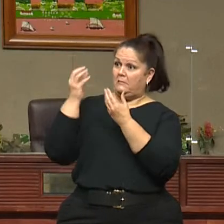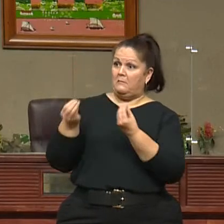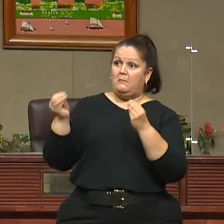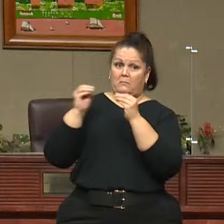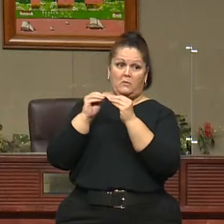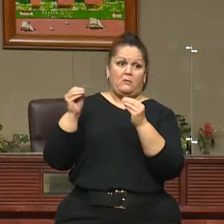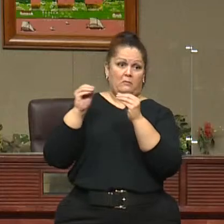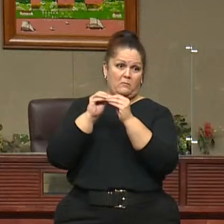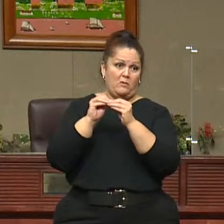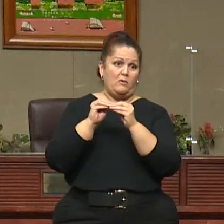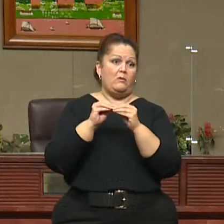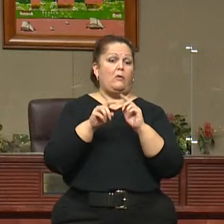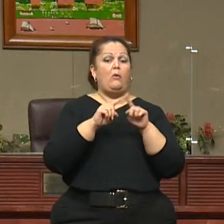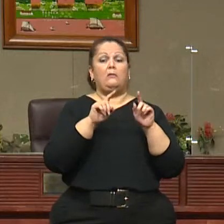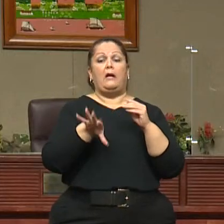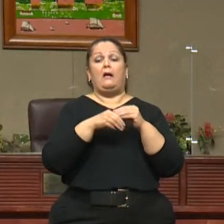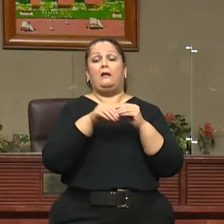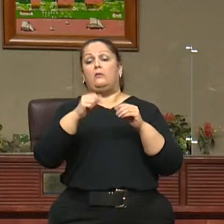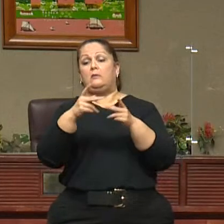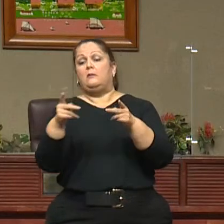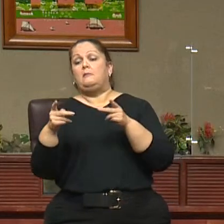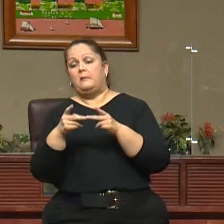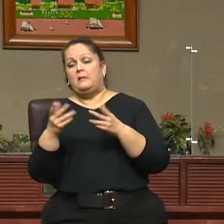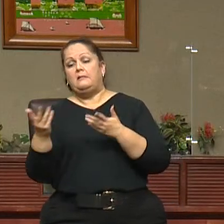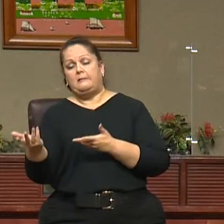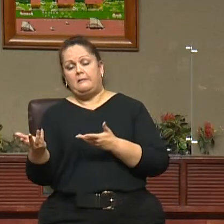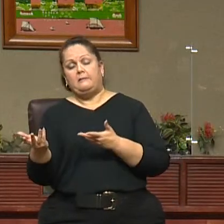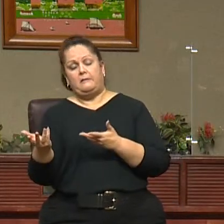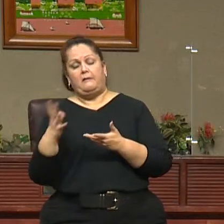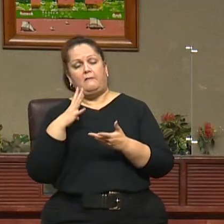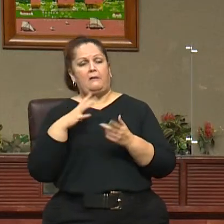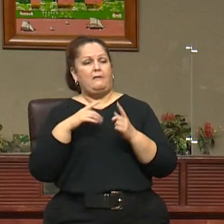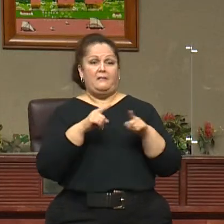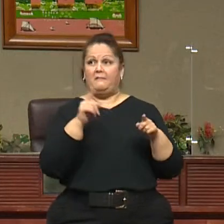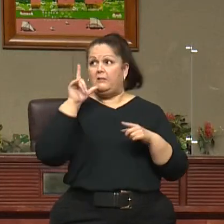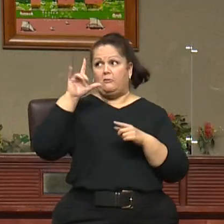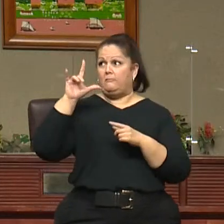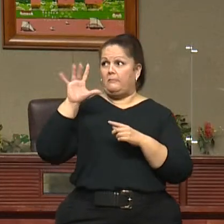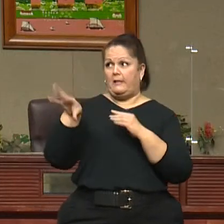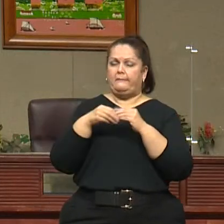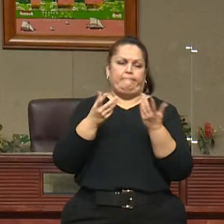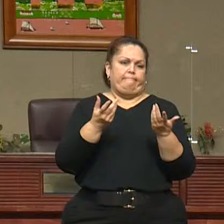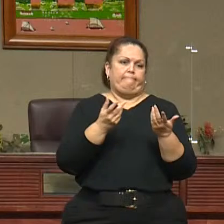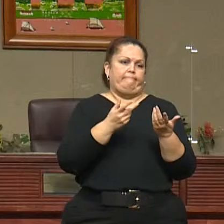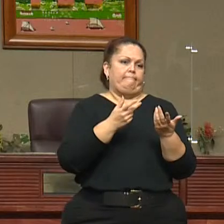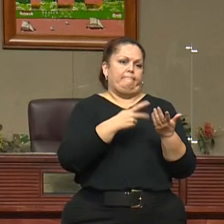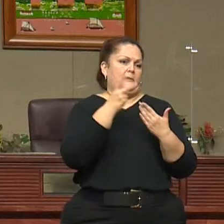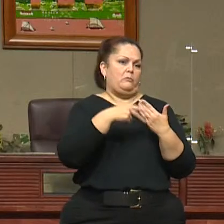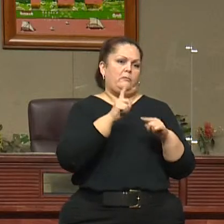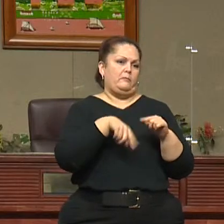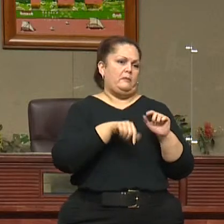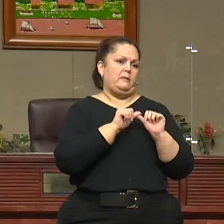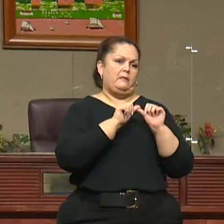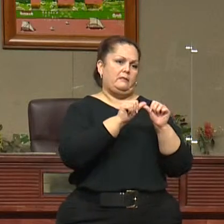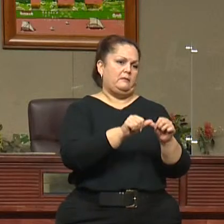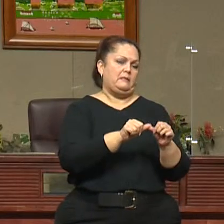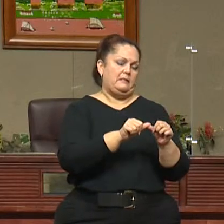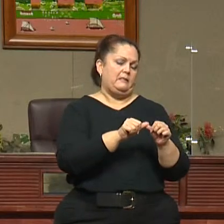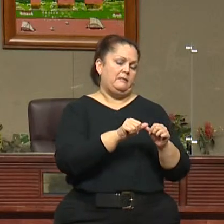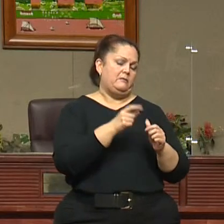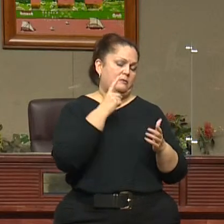another area, then that program may end, and we may look at doing it in another way here within Orange